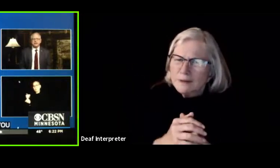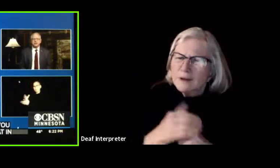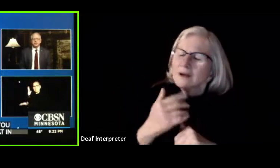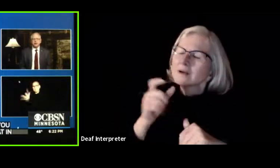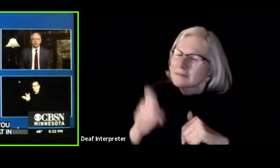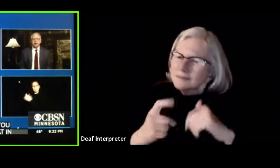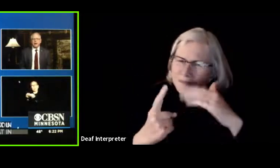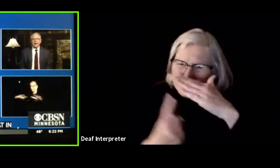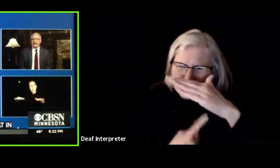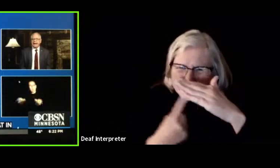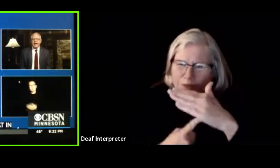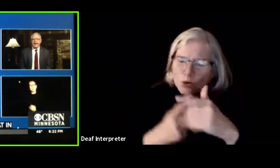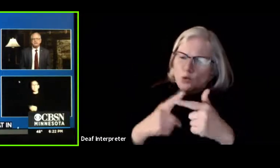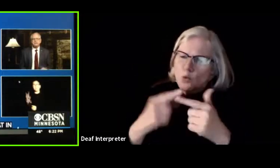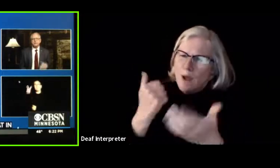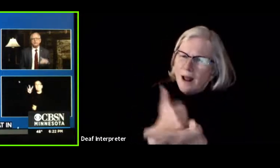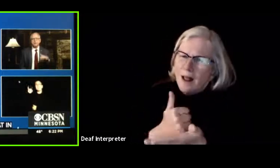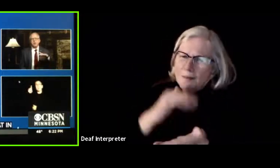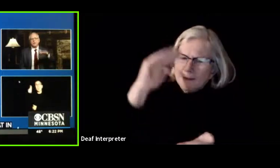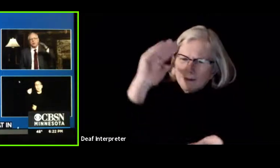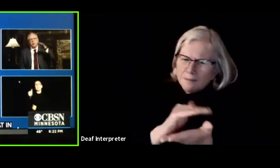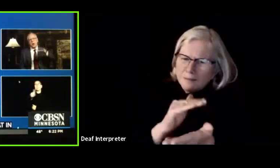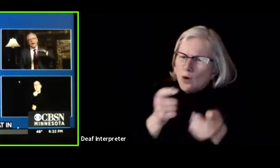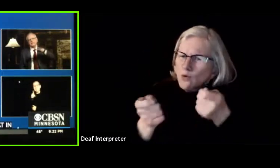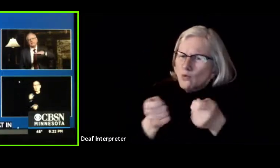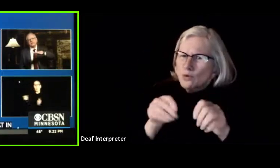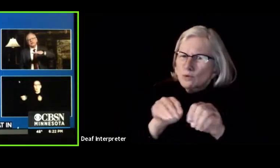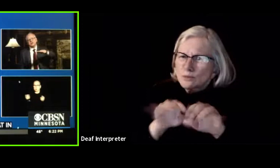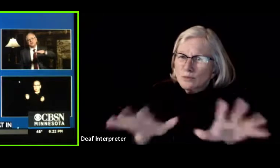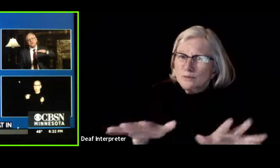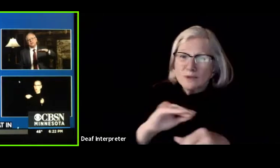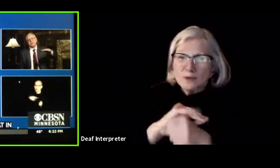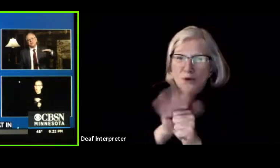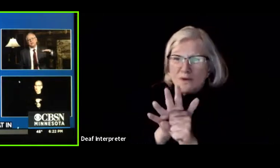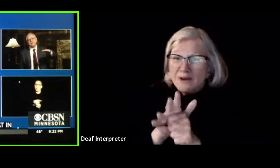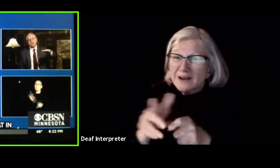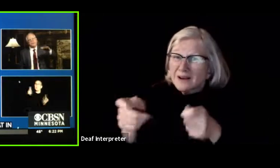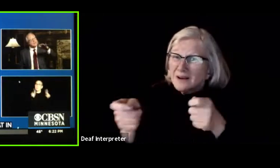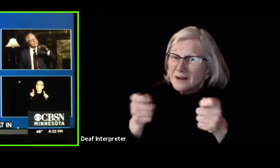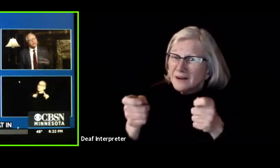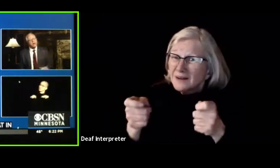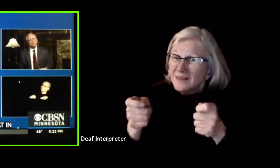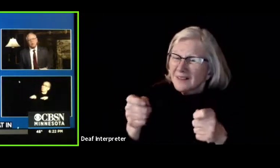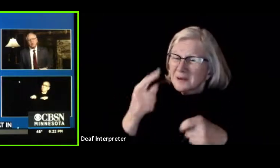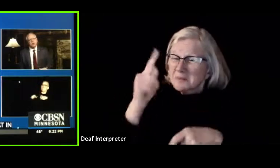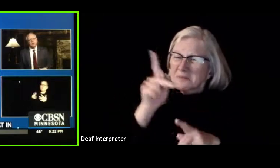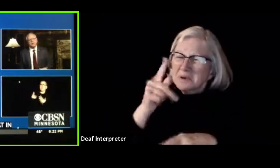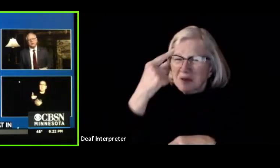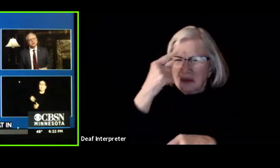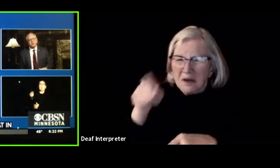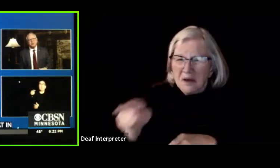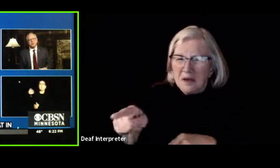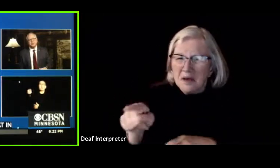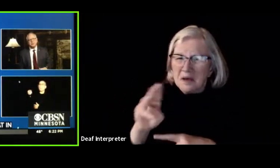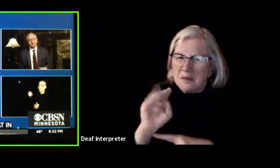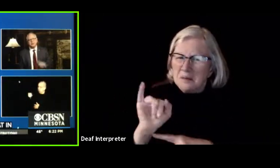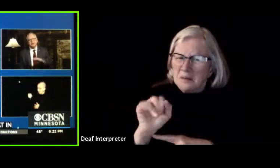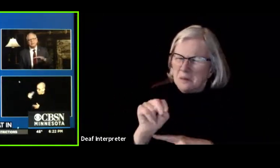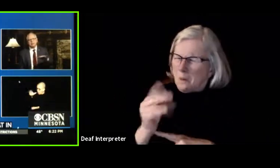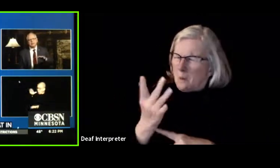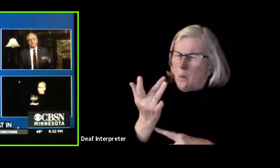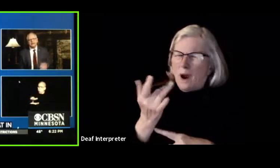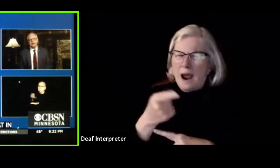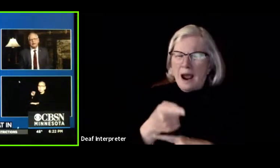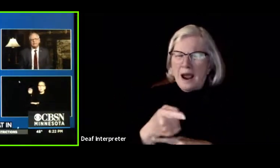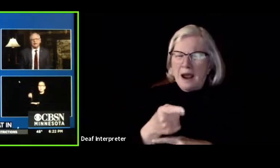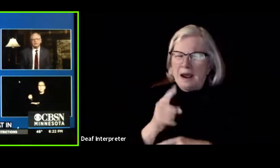under control. And national folks were wondering, why did Minnesota stay at about 5%? We didn't drop below it, which I sure wish we would have, but